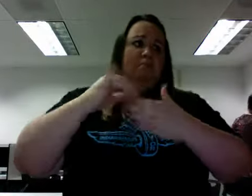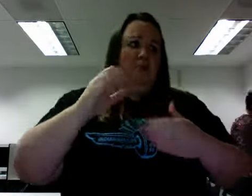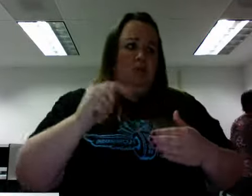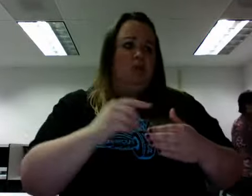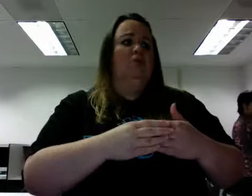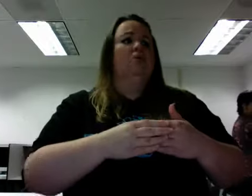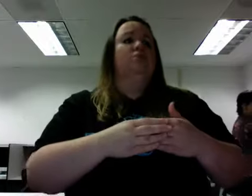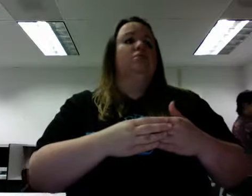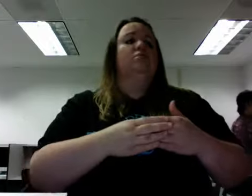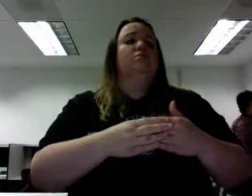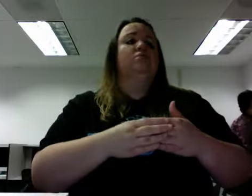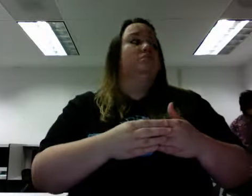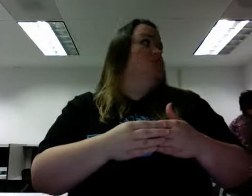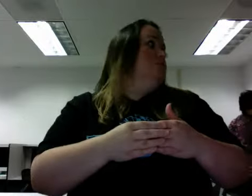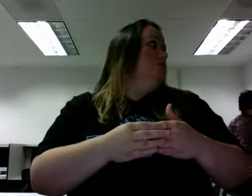Softer than bone, bendable.